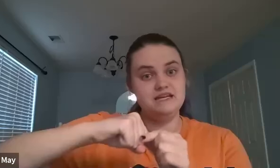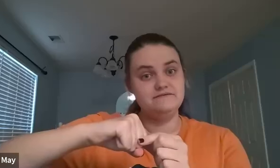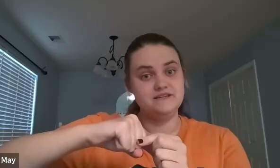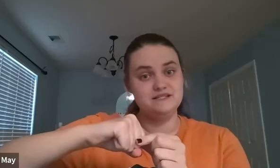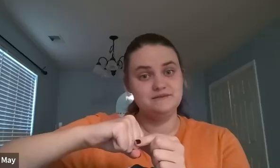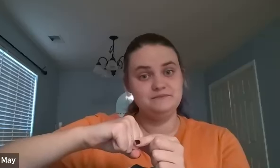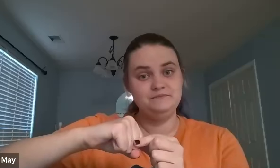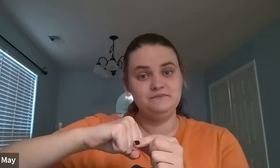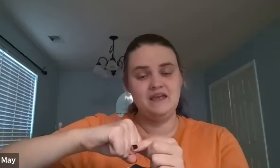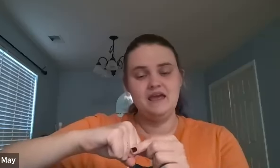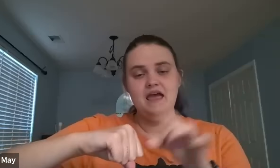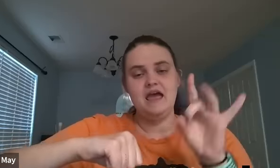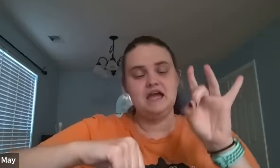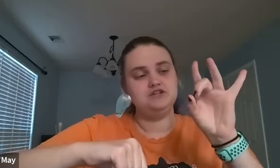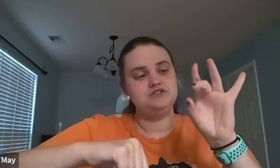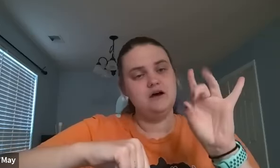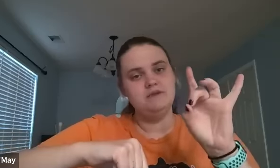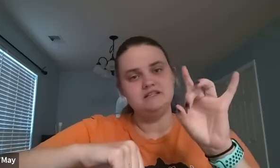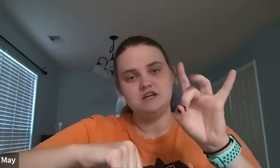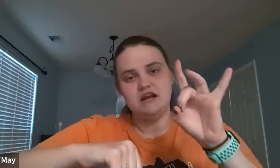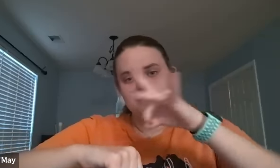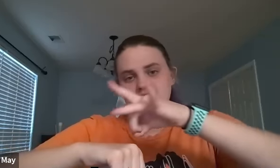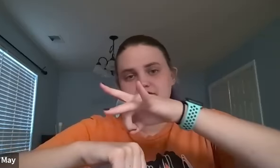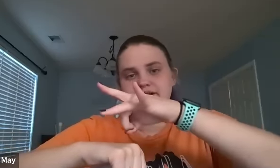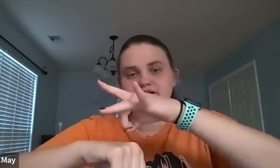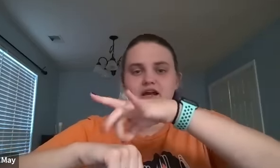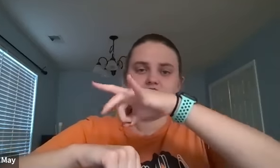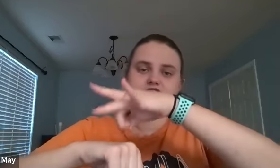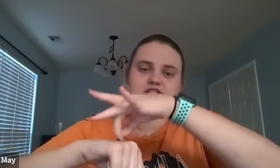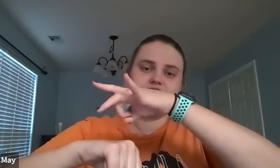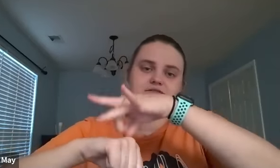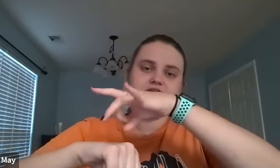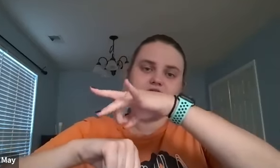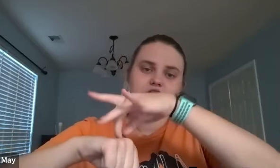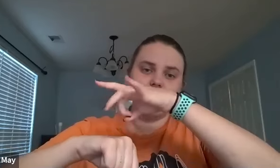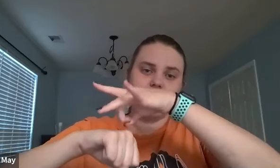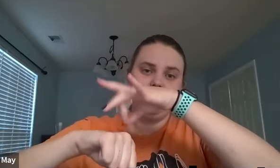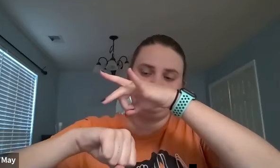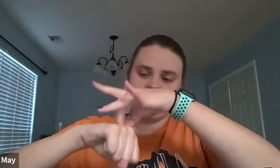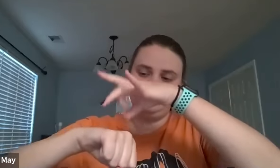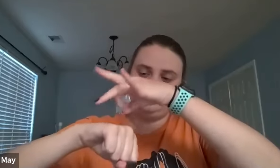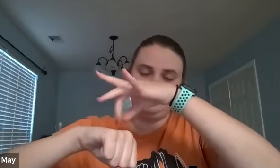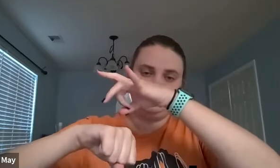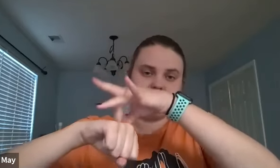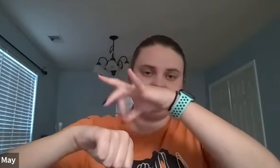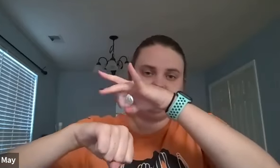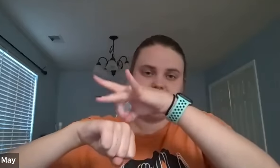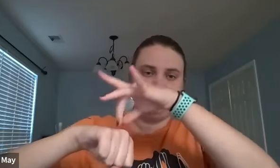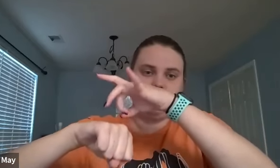as a fist, and your dominant is going to have your middle finger, and you're just going to flick your top of your hand.